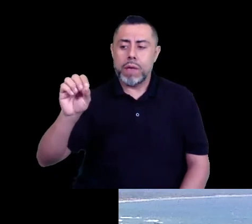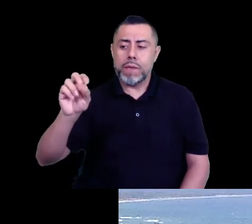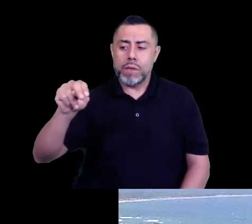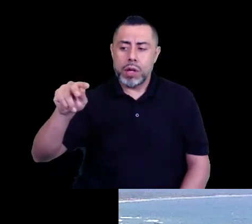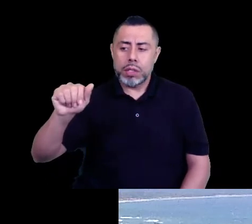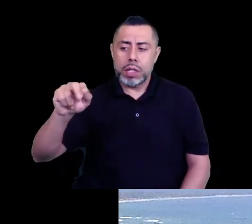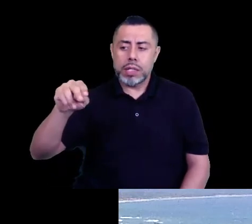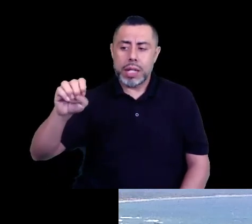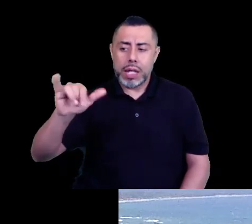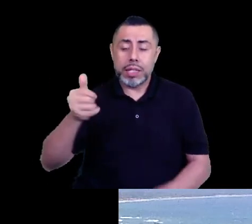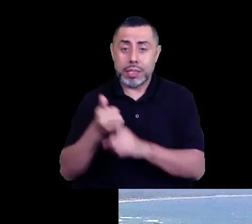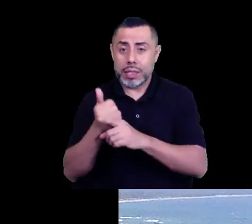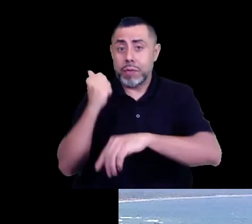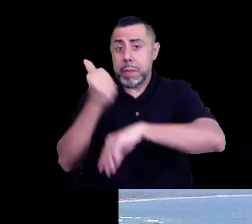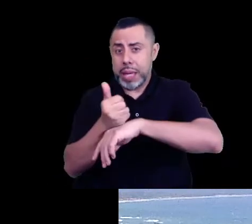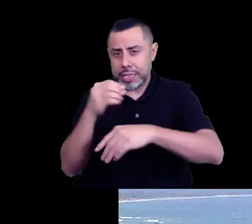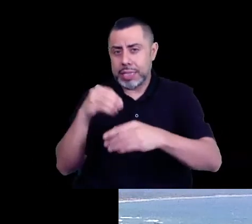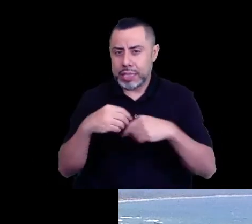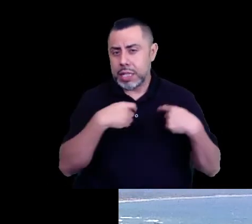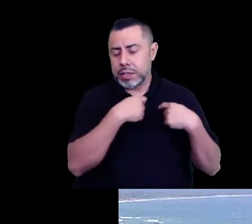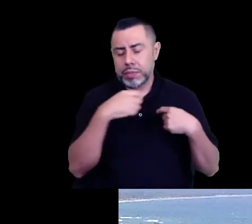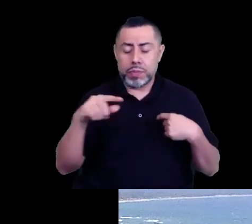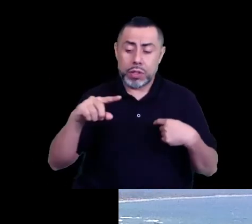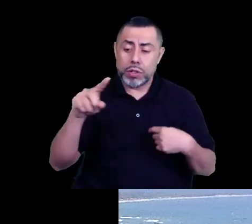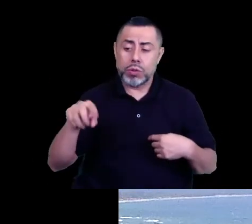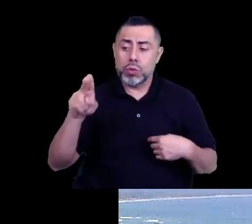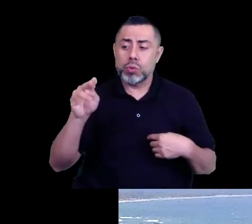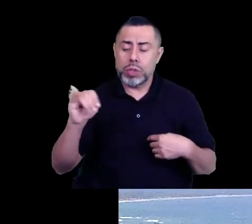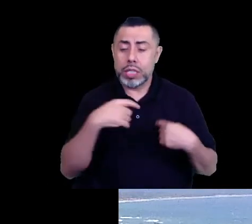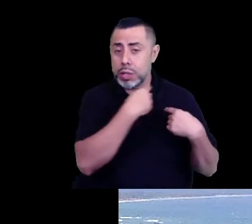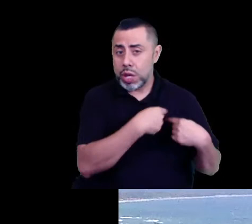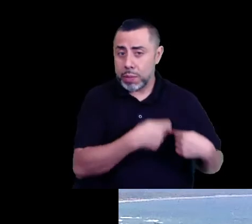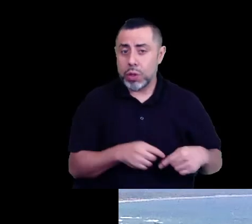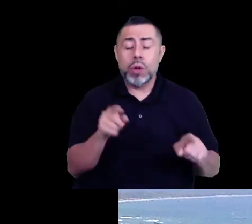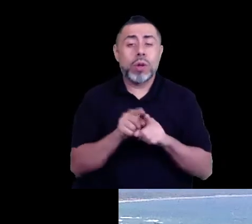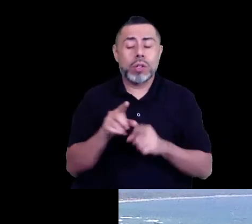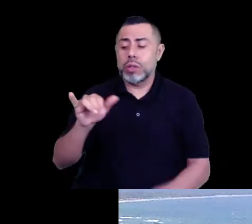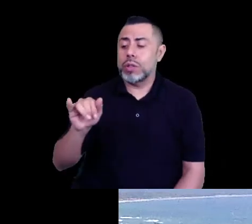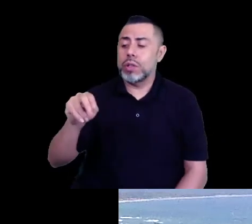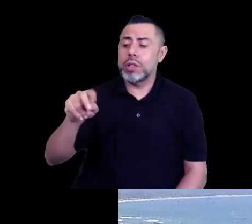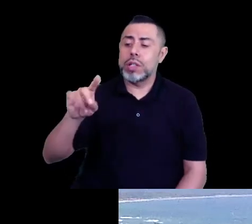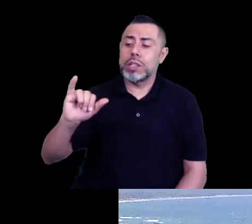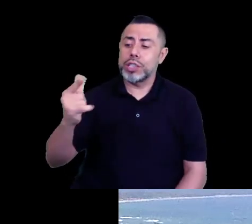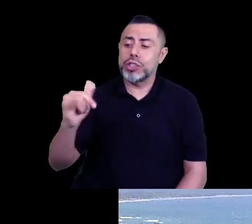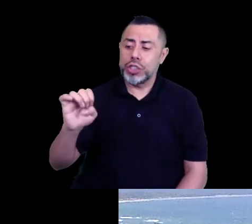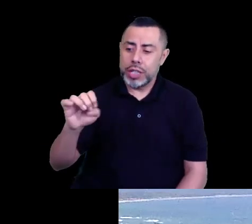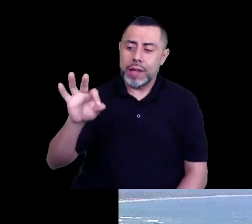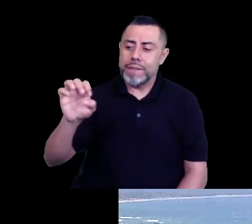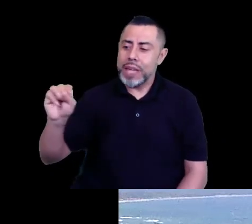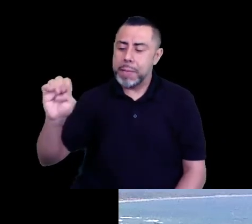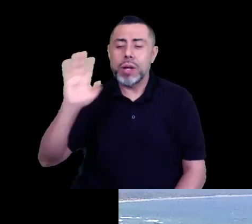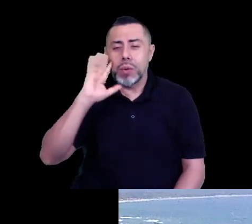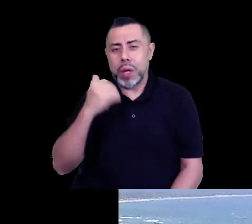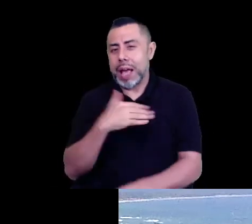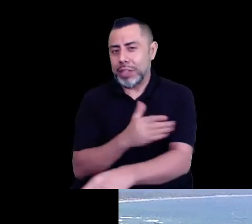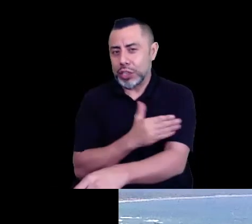all amazing musicians. We're also going to have a song or two from Indigi Femme, and we will have our ASL interpreters as well. This